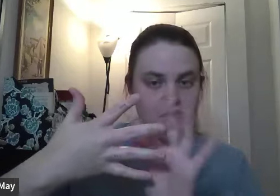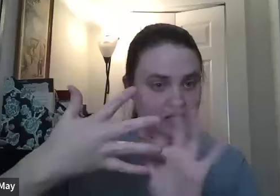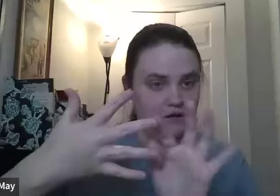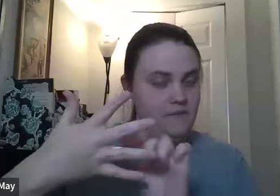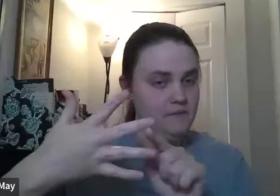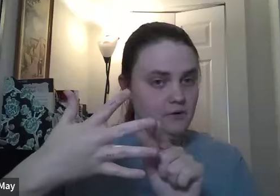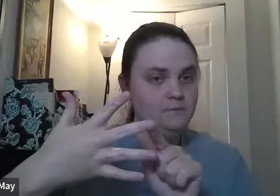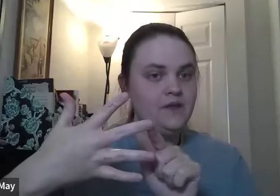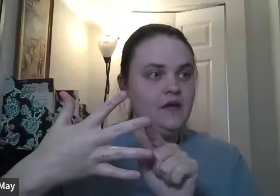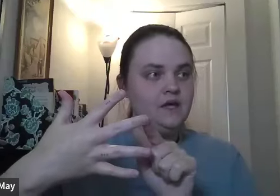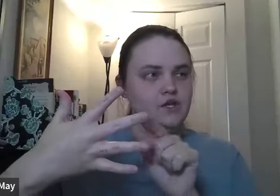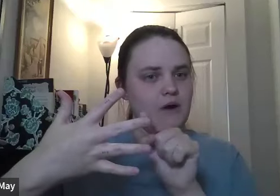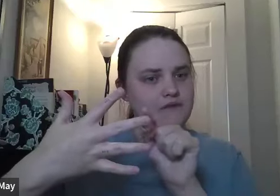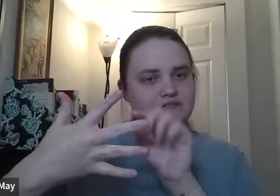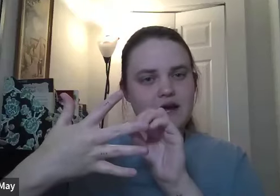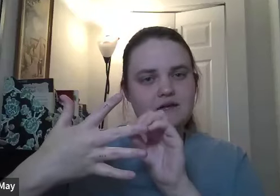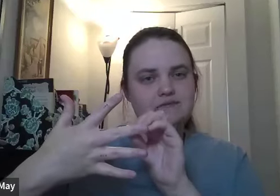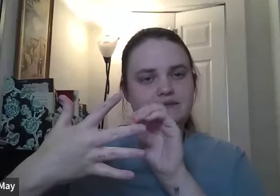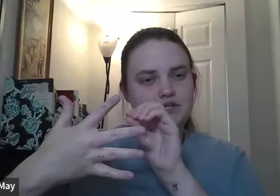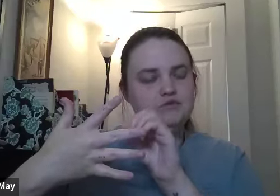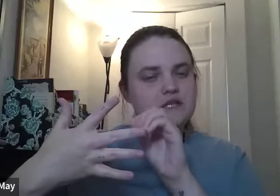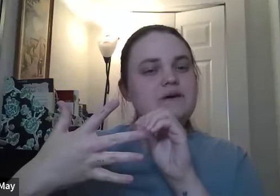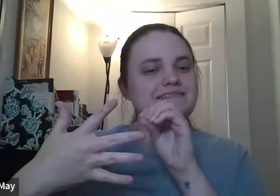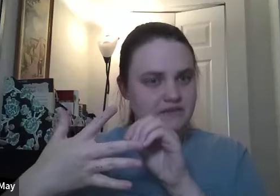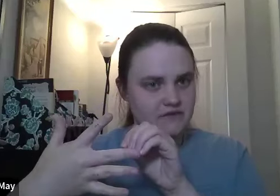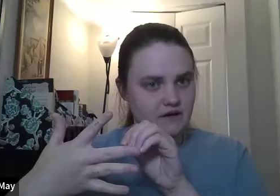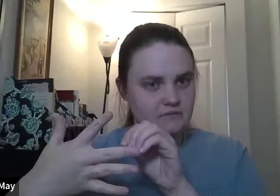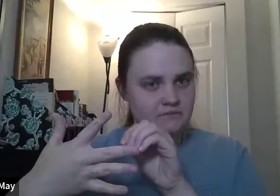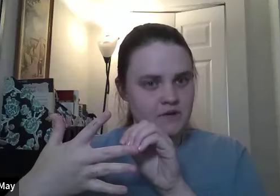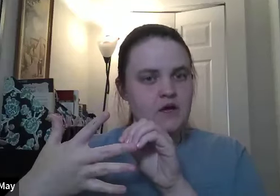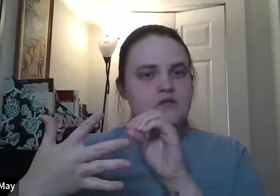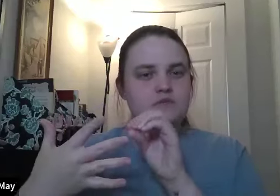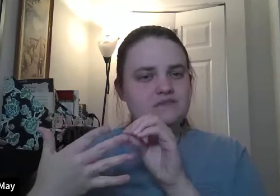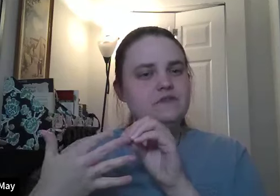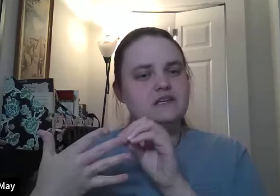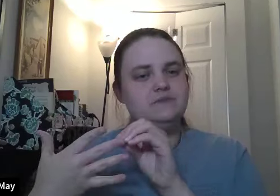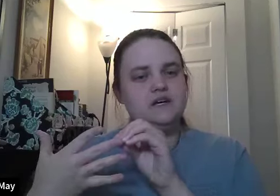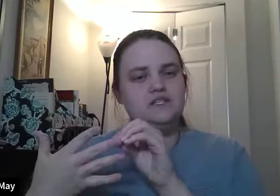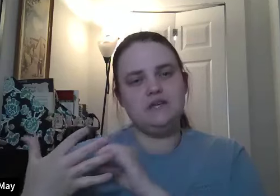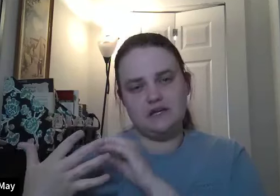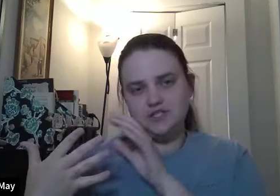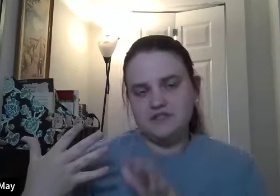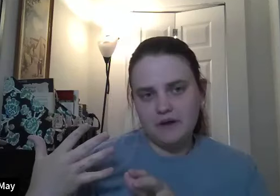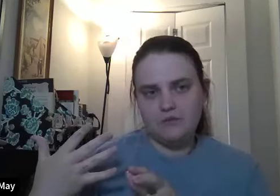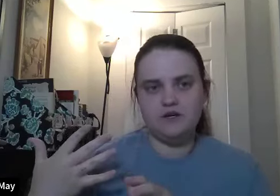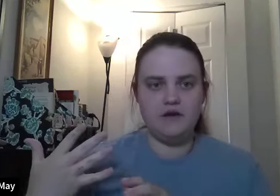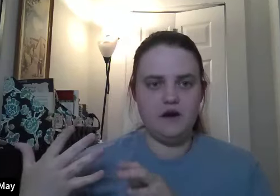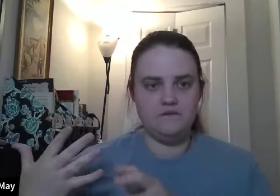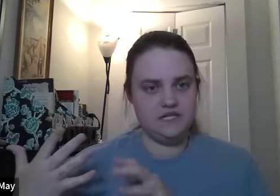right here, I'm in the middle, you have to you really want to leave it there. The reason for that is because you can actually use that back when you're having